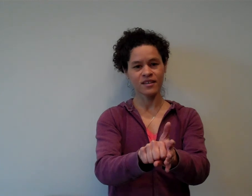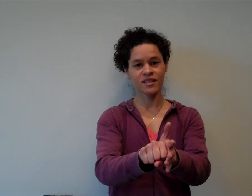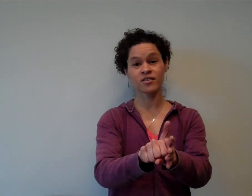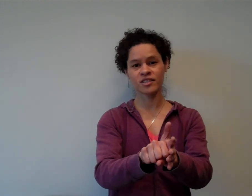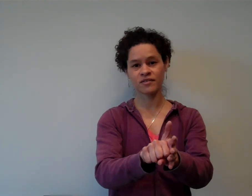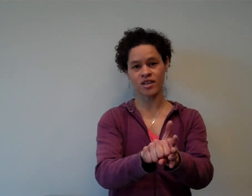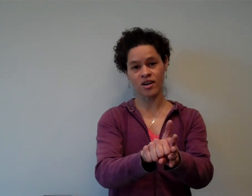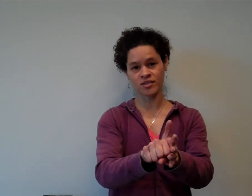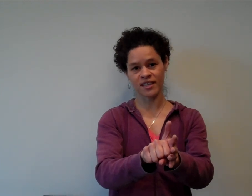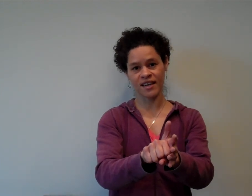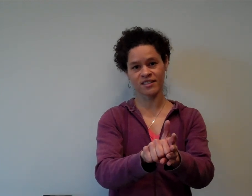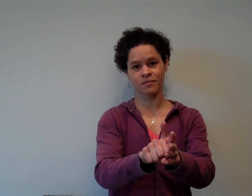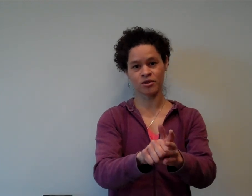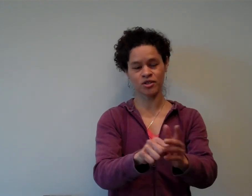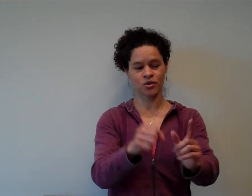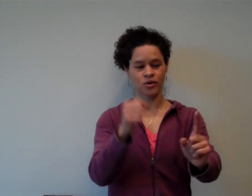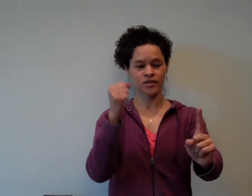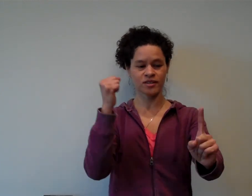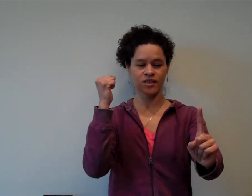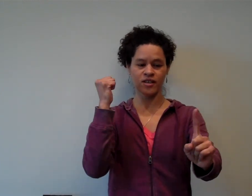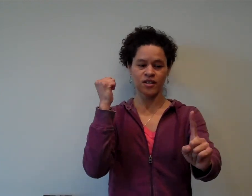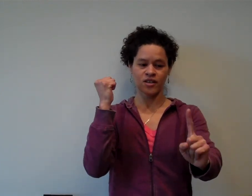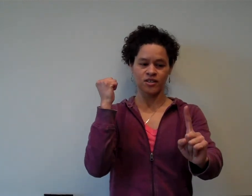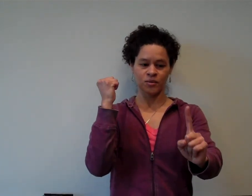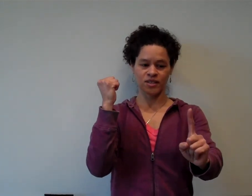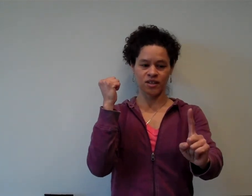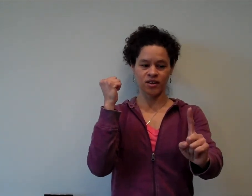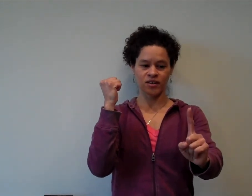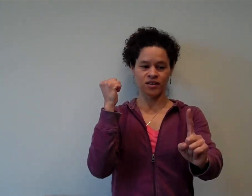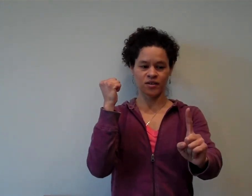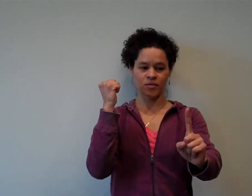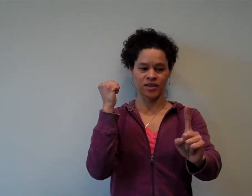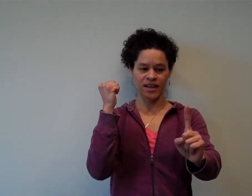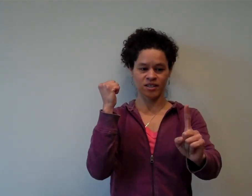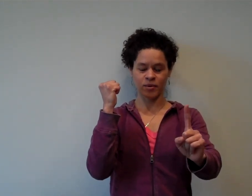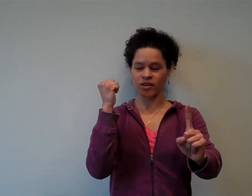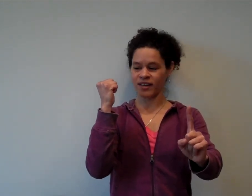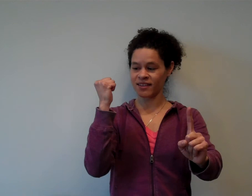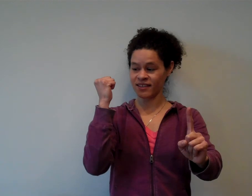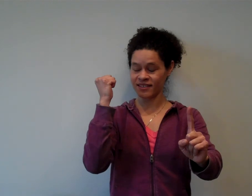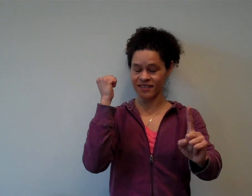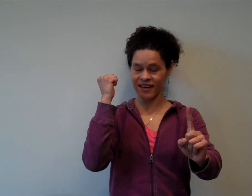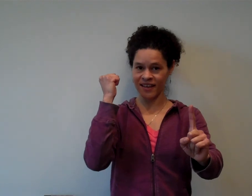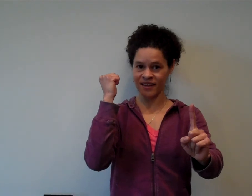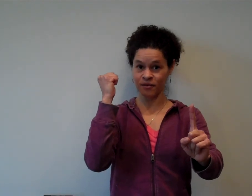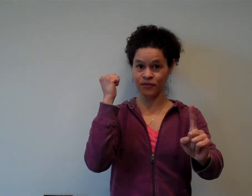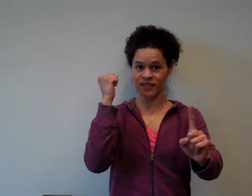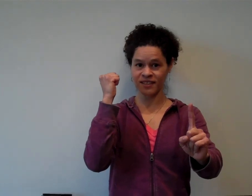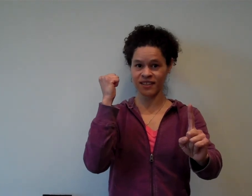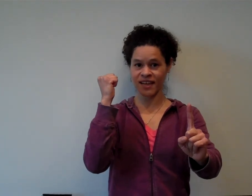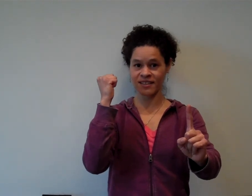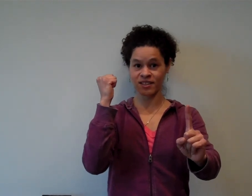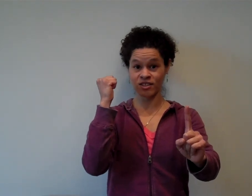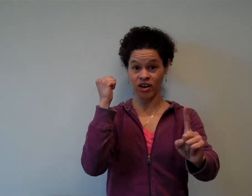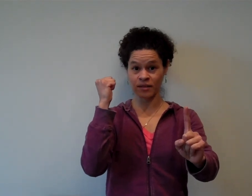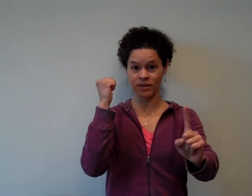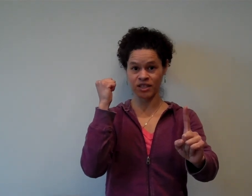The accusative is also the case of motion towards. So we start with the hands apart like this, and the fist indicates the starting position